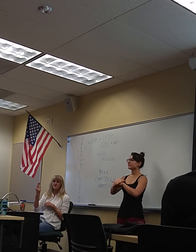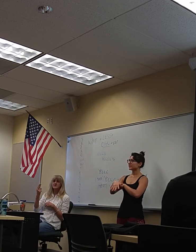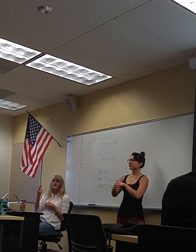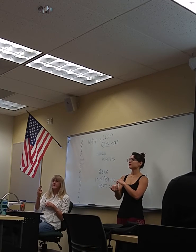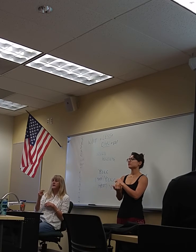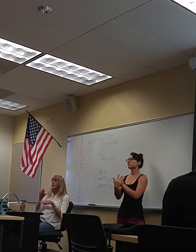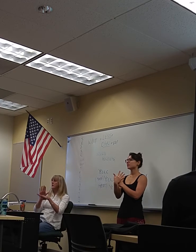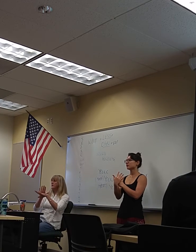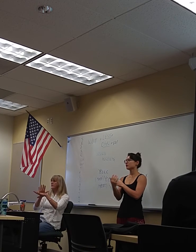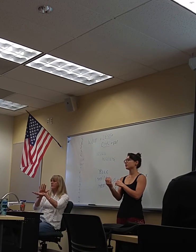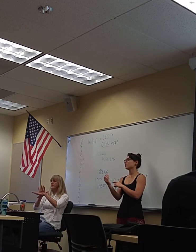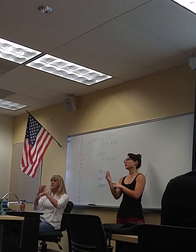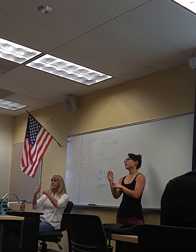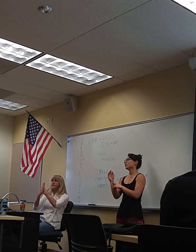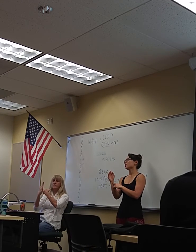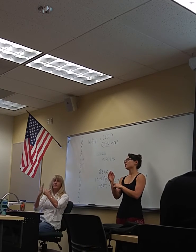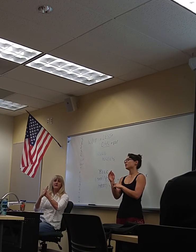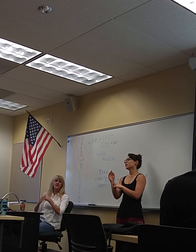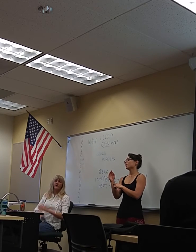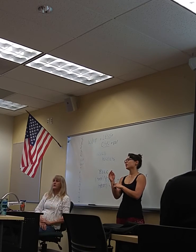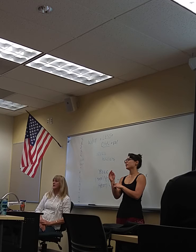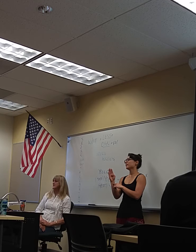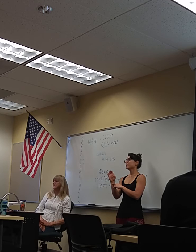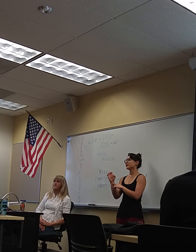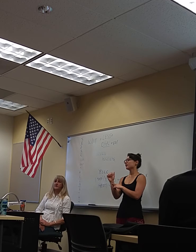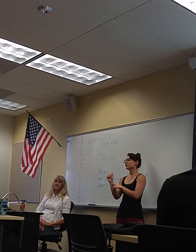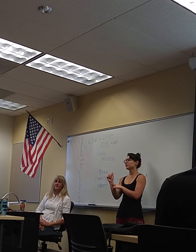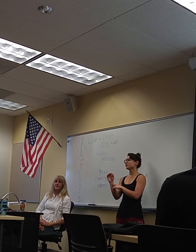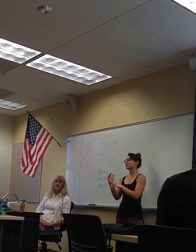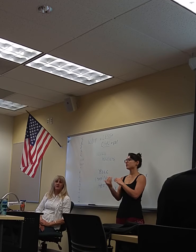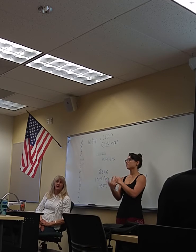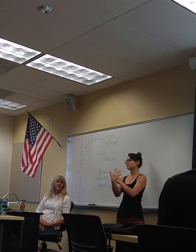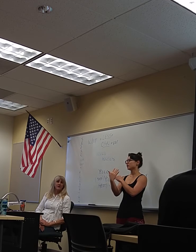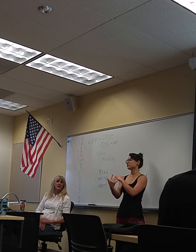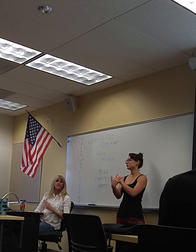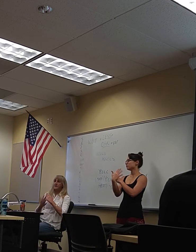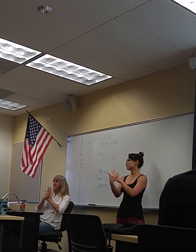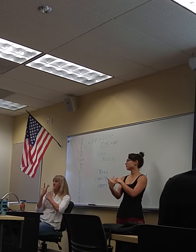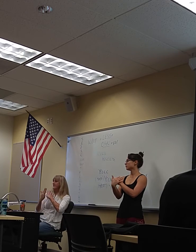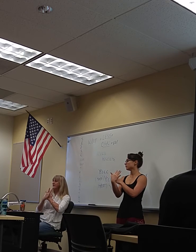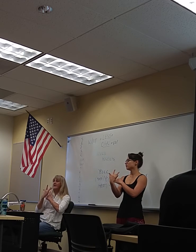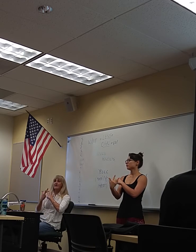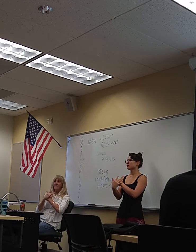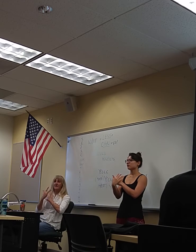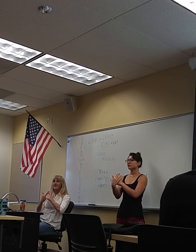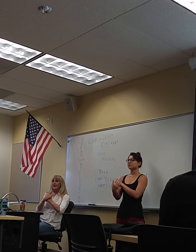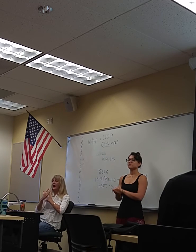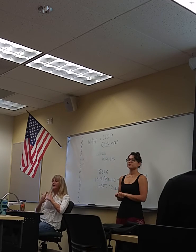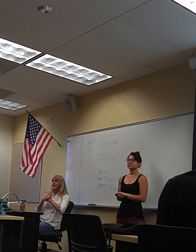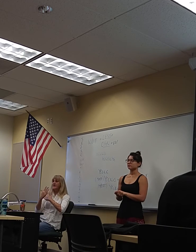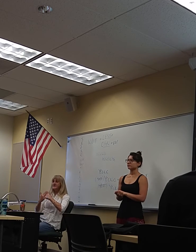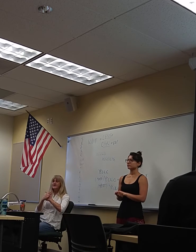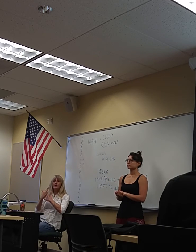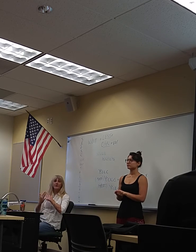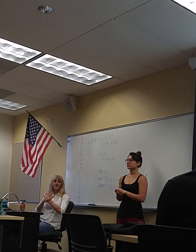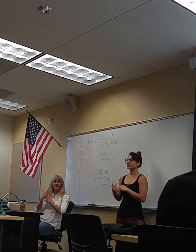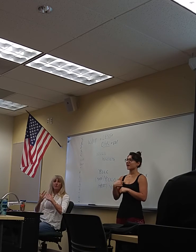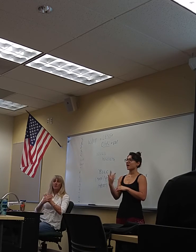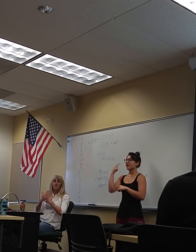love sign. You can do beach, you can do beach. How do you guys sign beach? Beach. Beach. Either one. I think this is the one that more and more